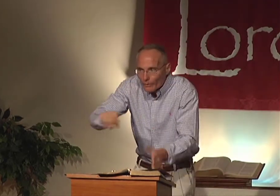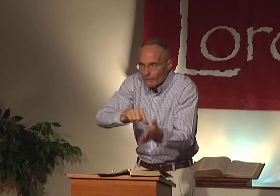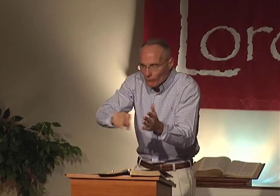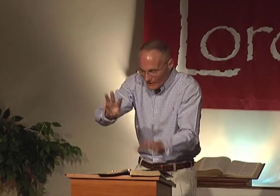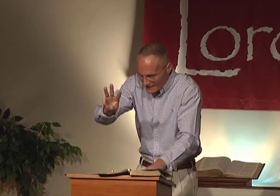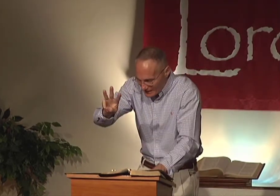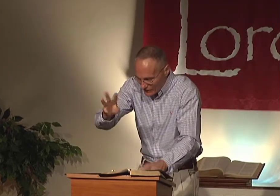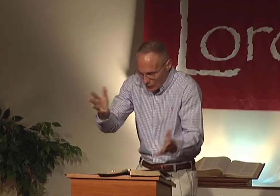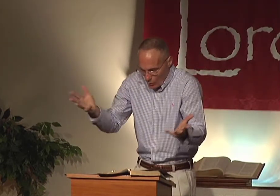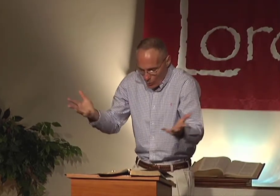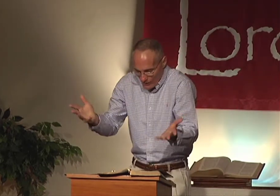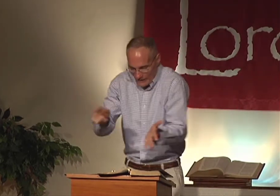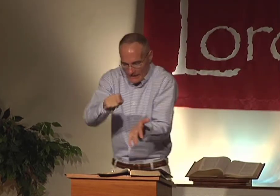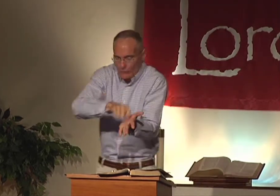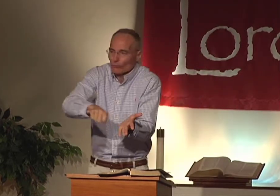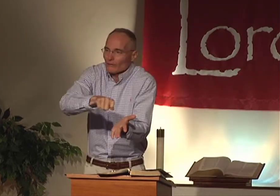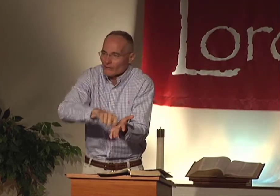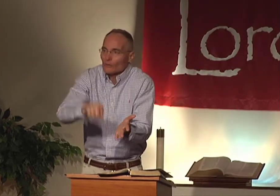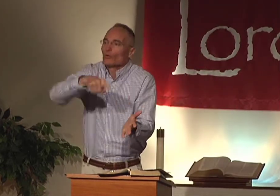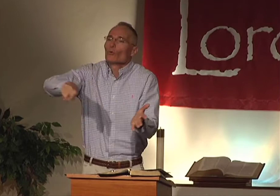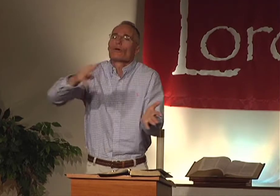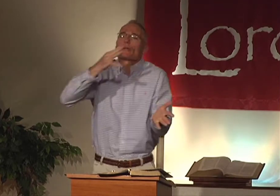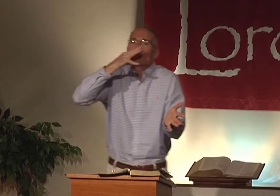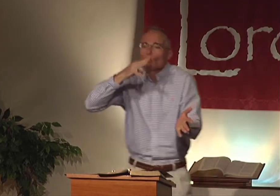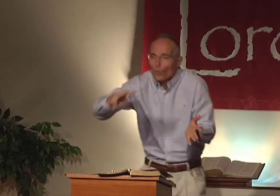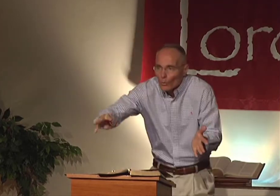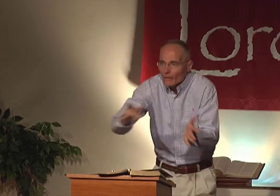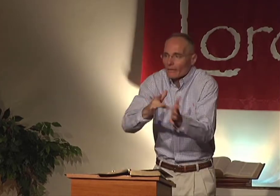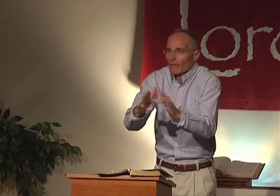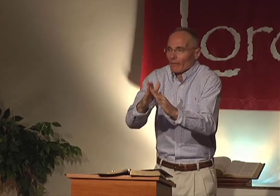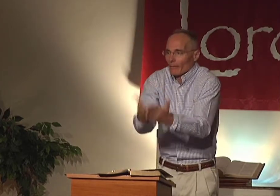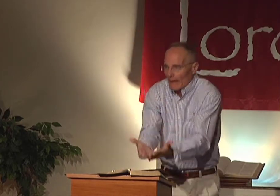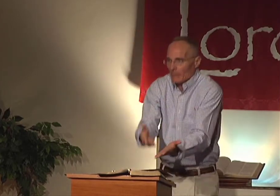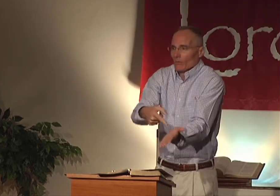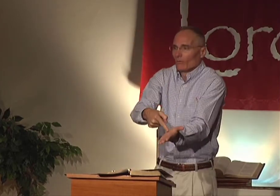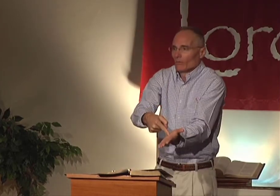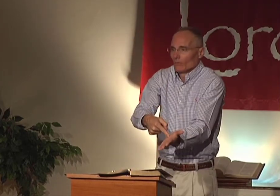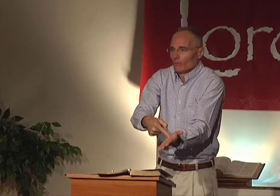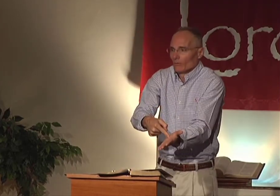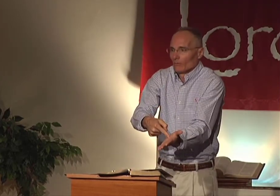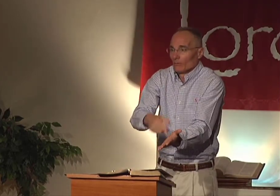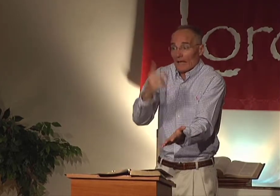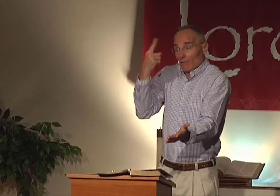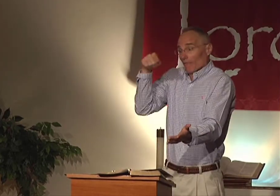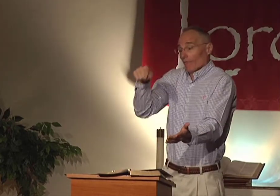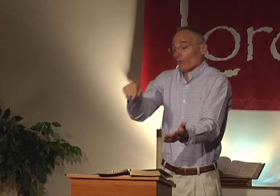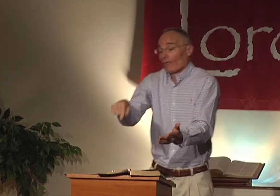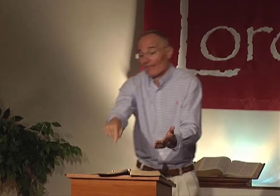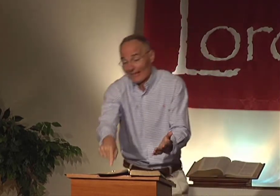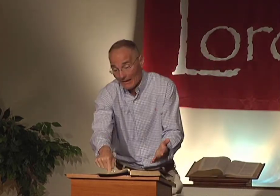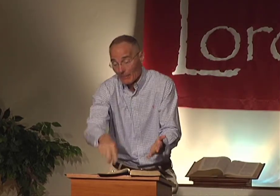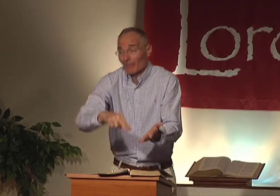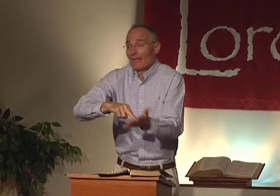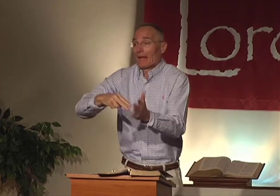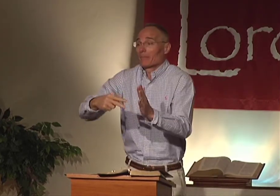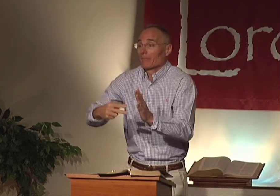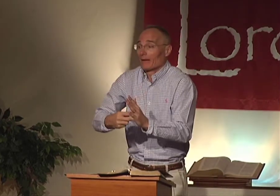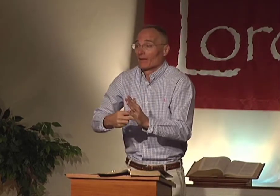You are ignoring verse 6 and what is written. You're ignoring the Bible. And for